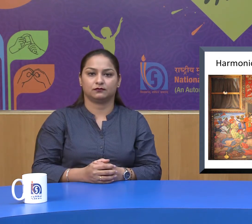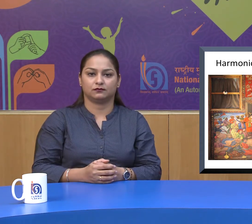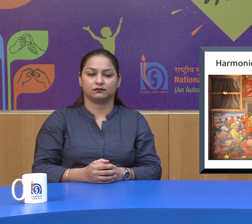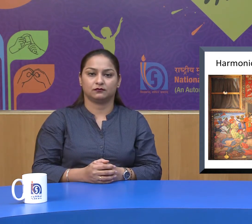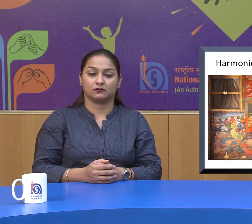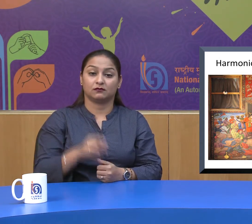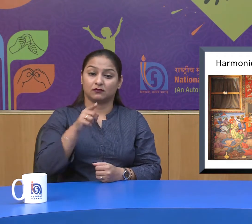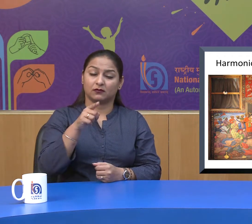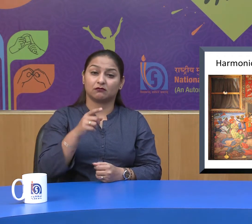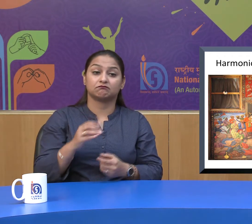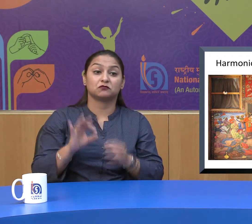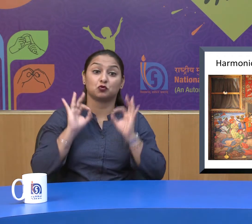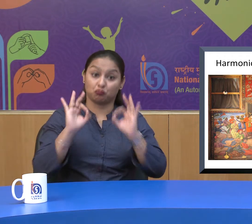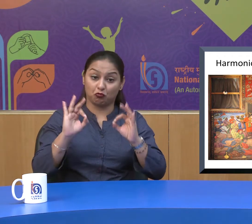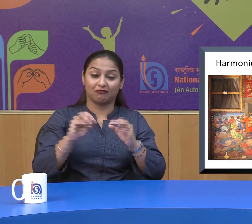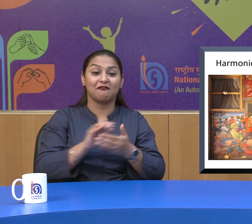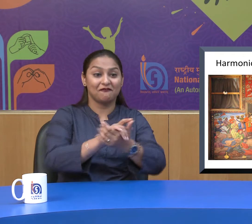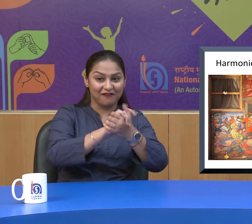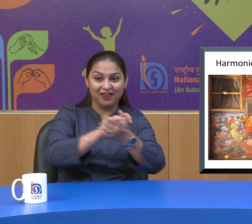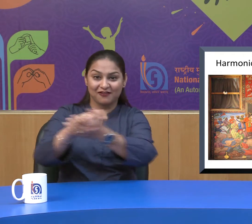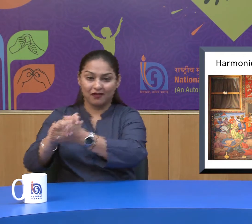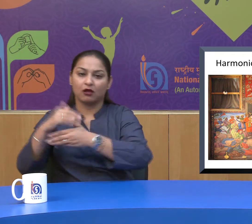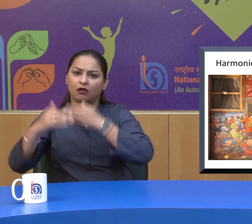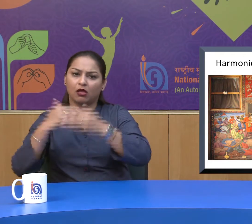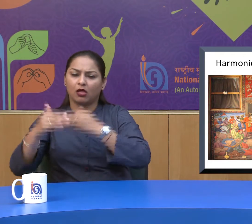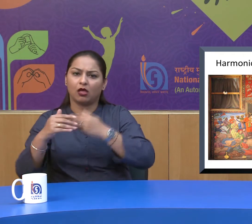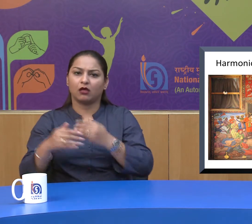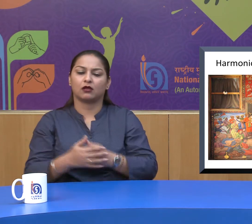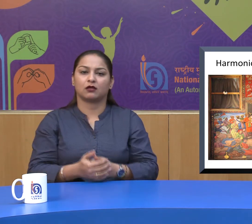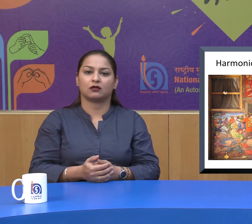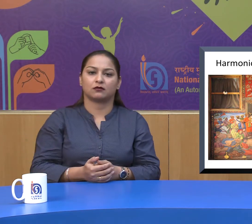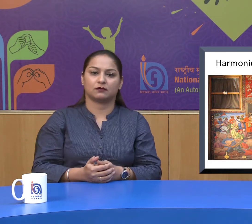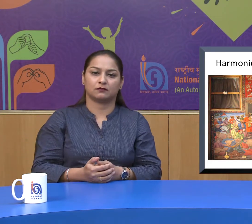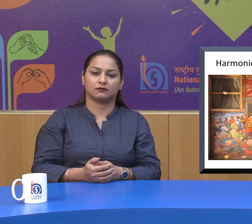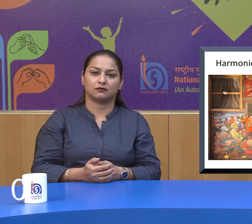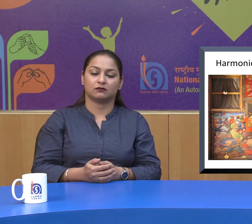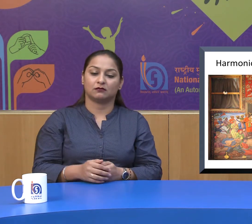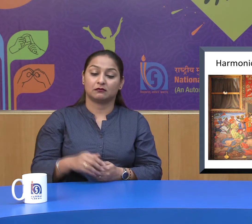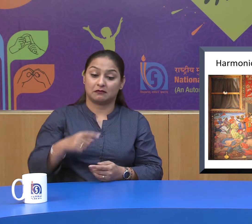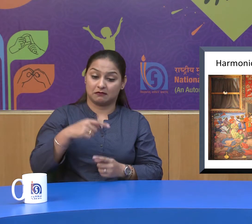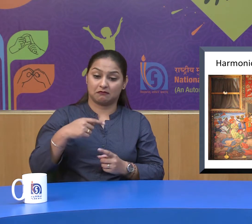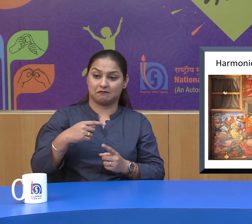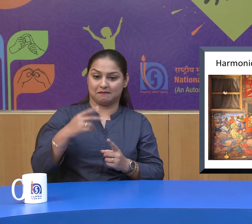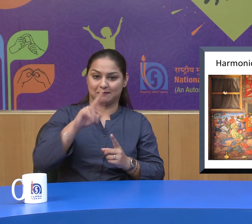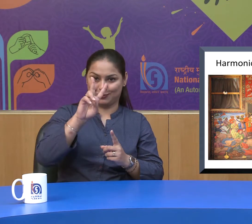There was friendly relations existed between the people of the two religions.